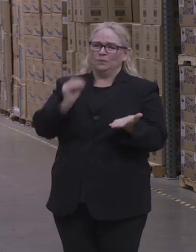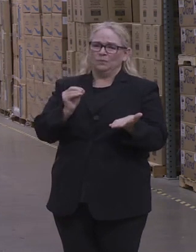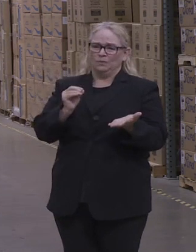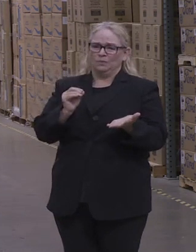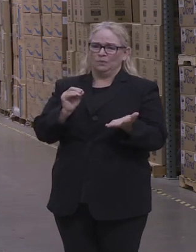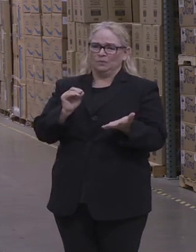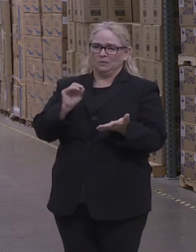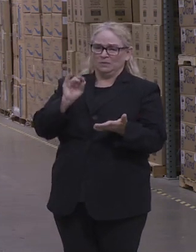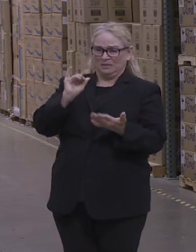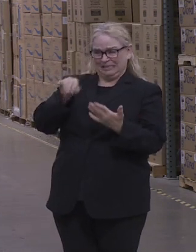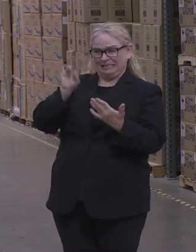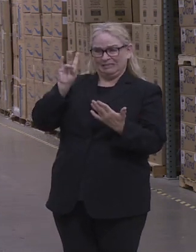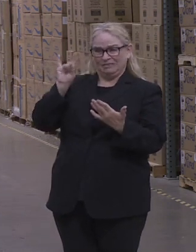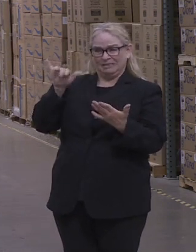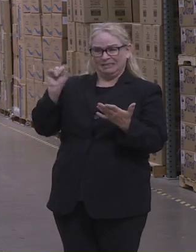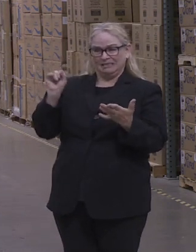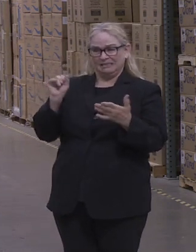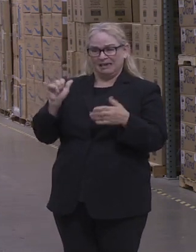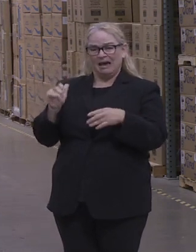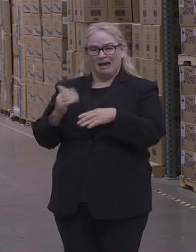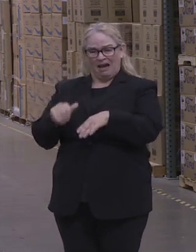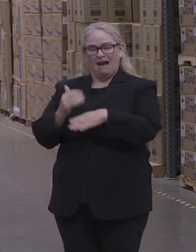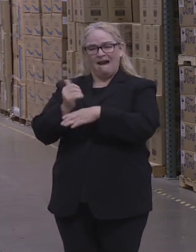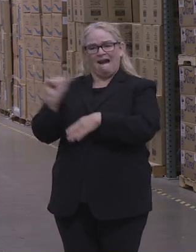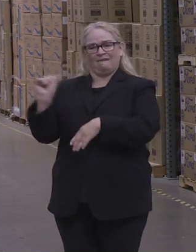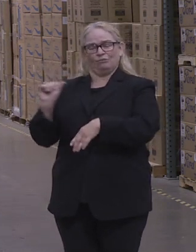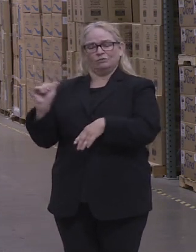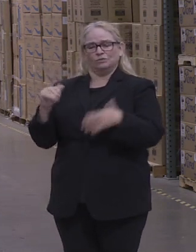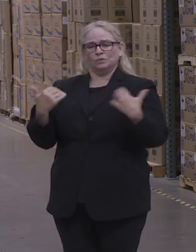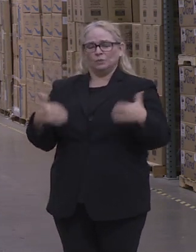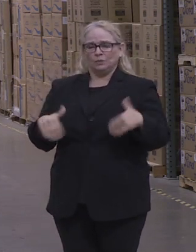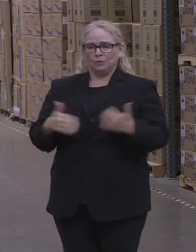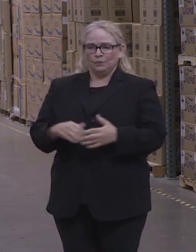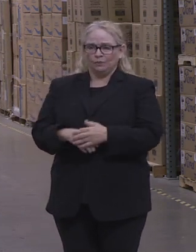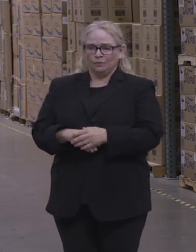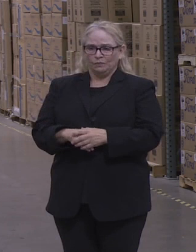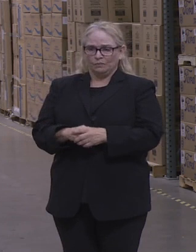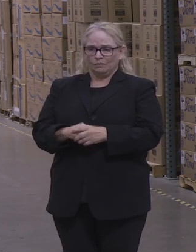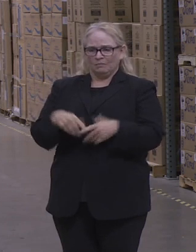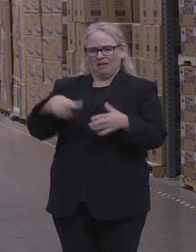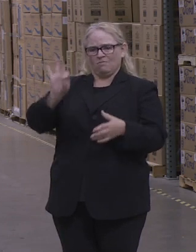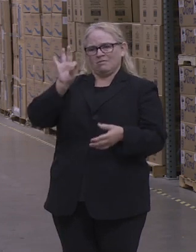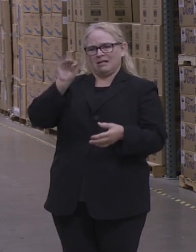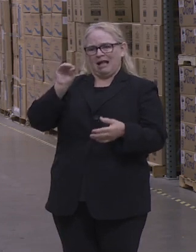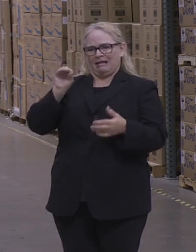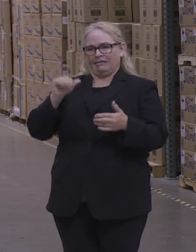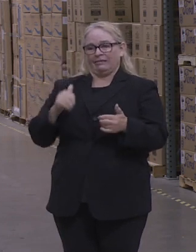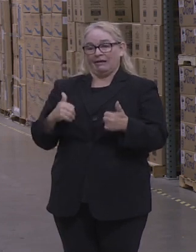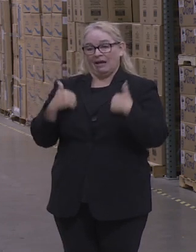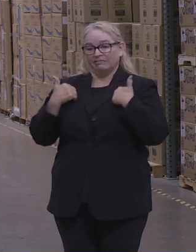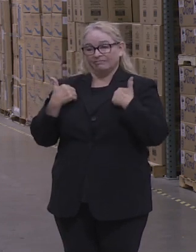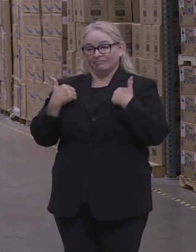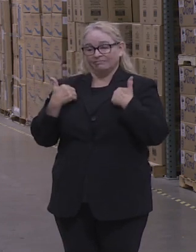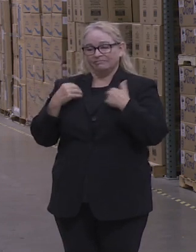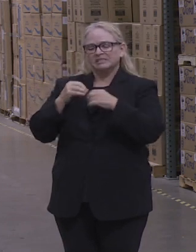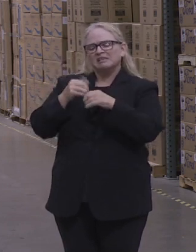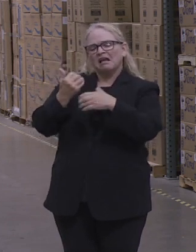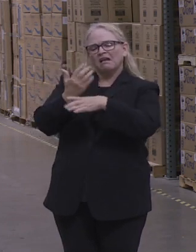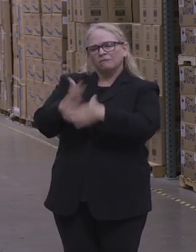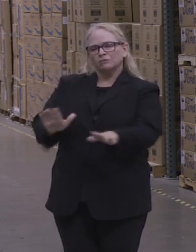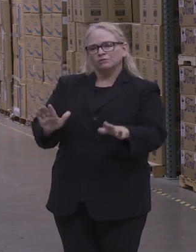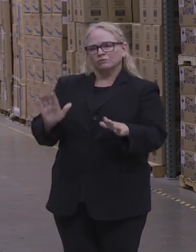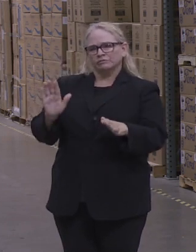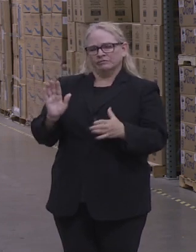averages. And over a 7-day period, we have averaged 90 lives lost. That's compared to about